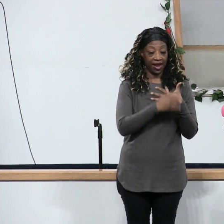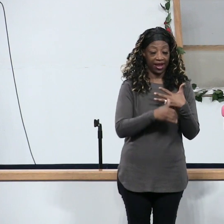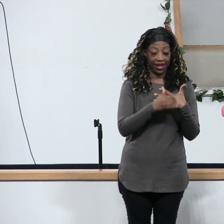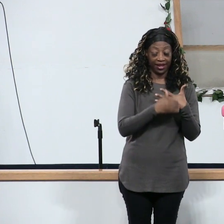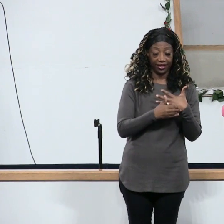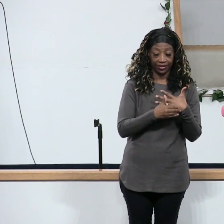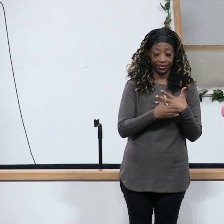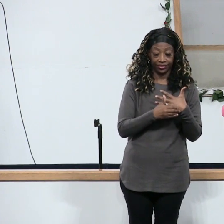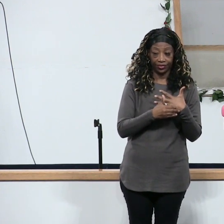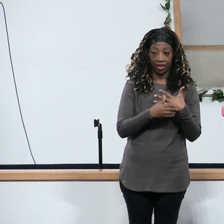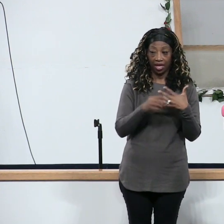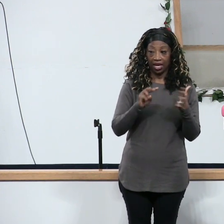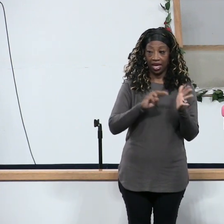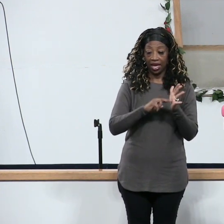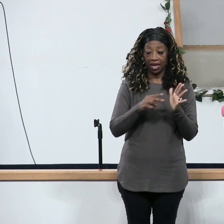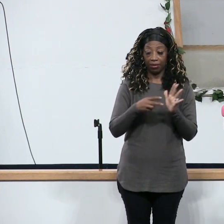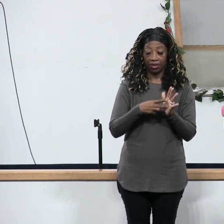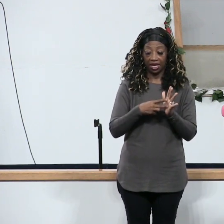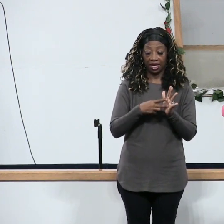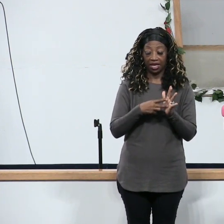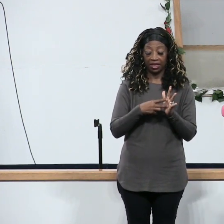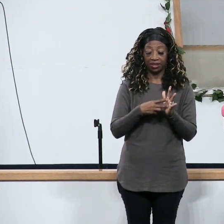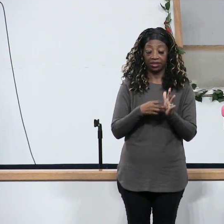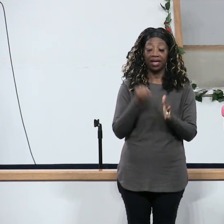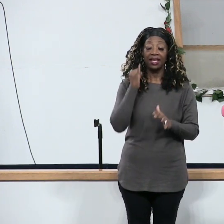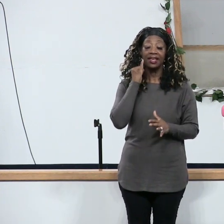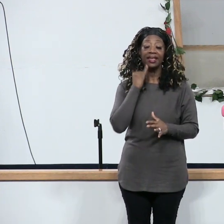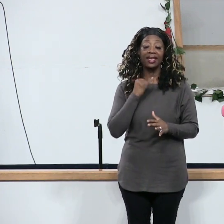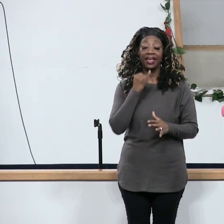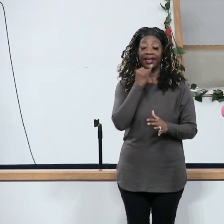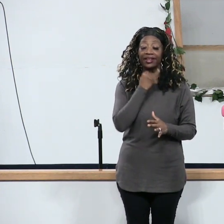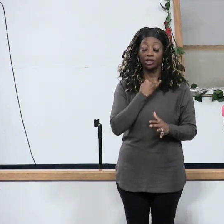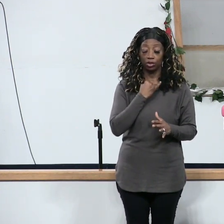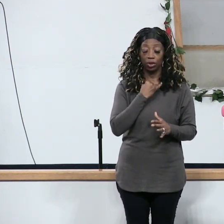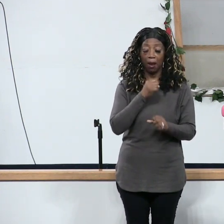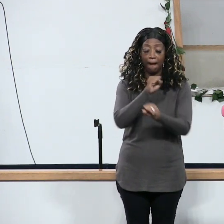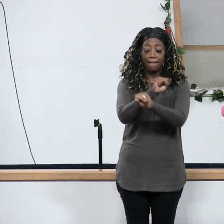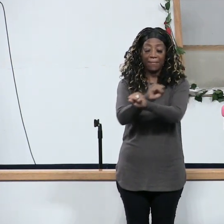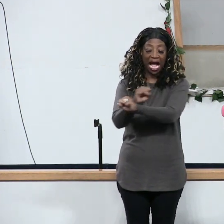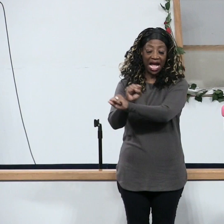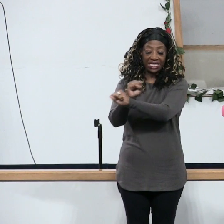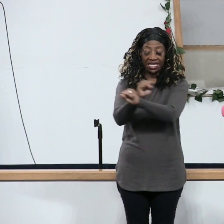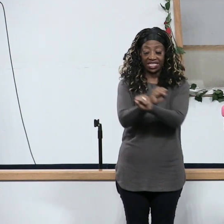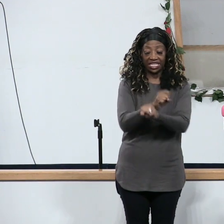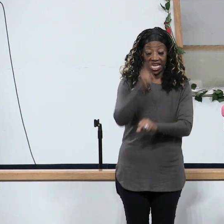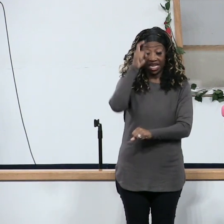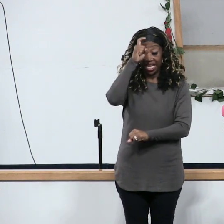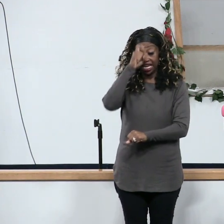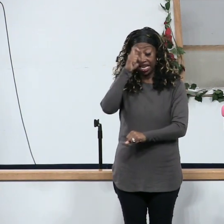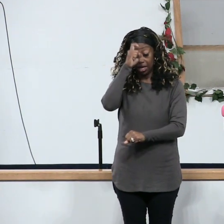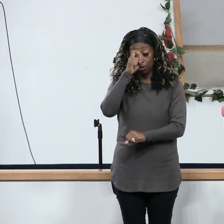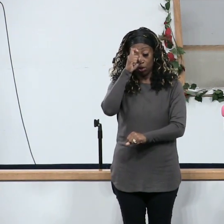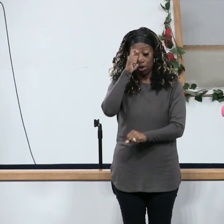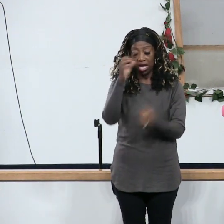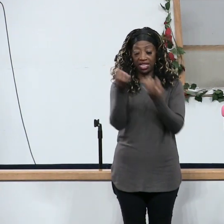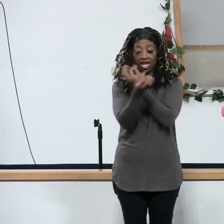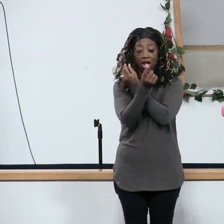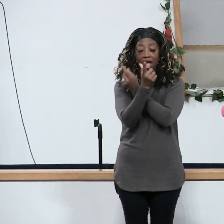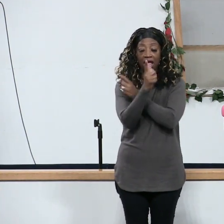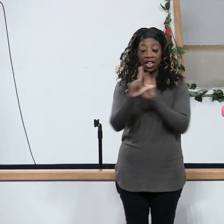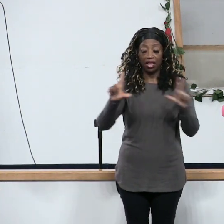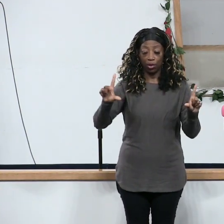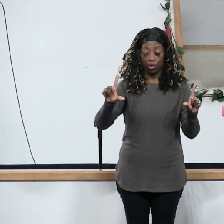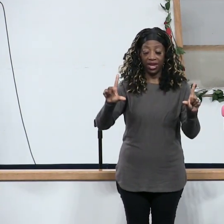once associated with Israel's past bondage in Egypt and their liberation is